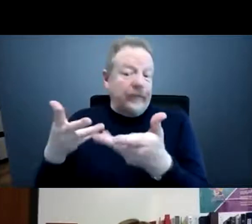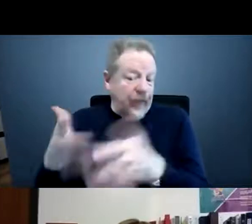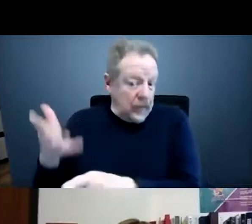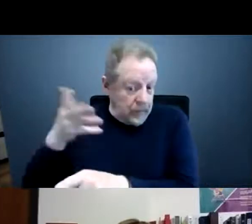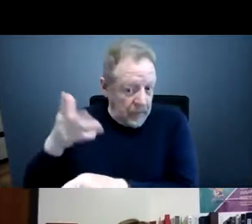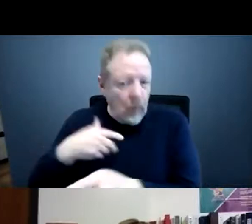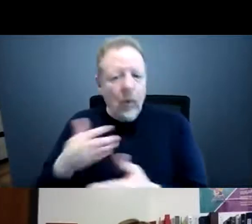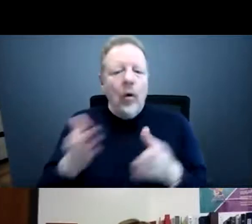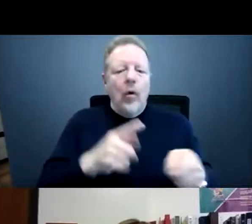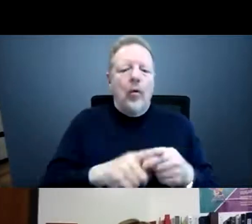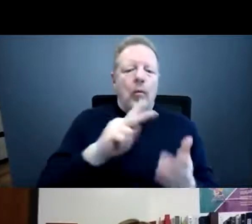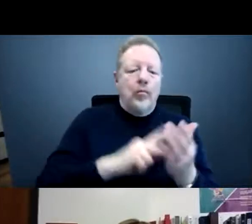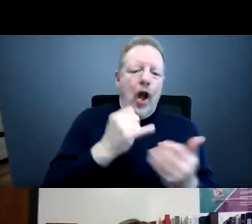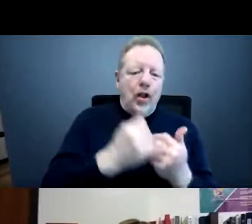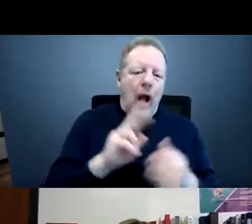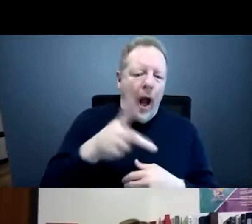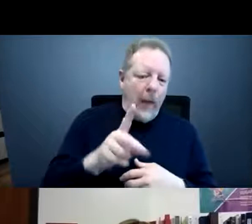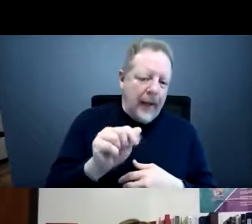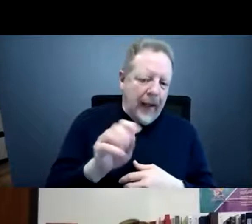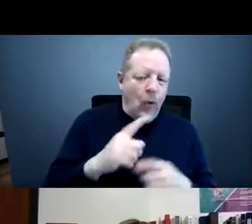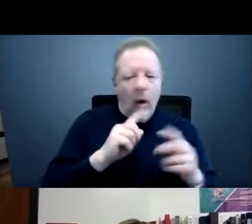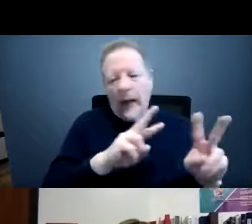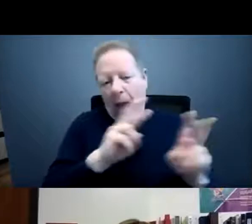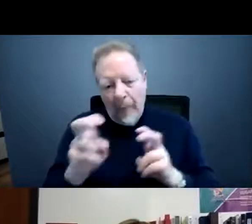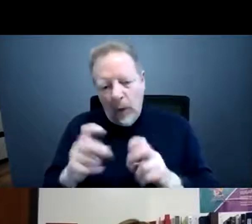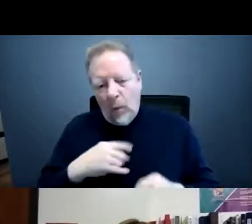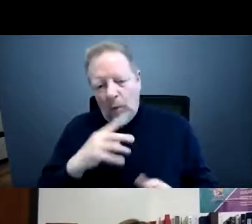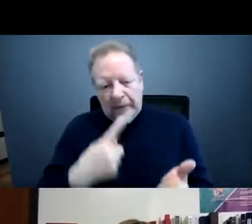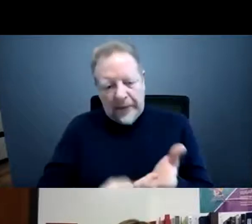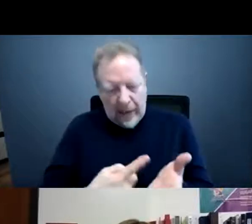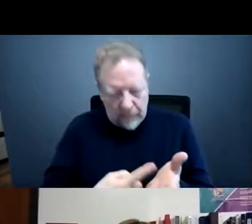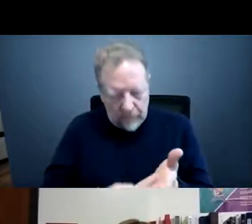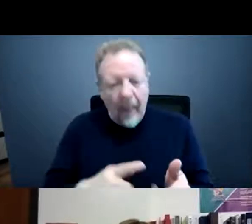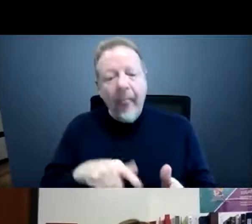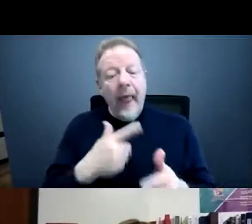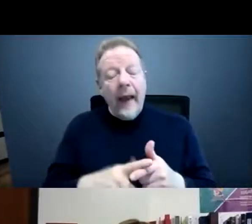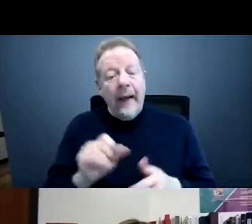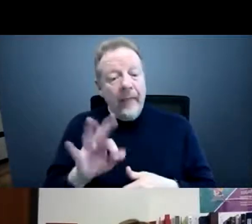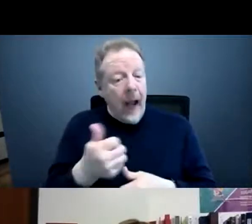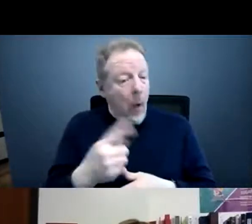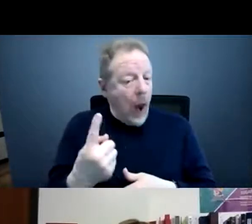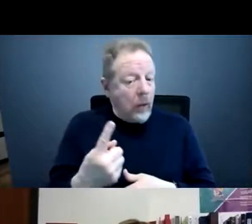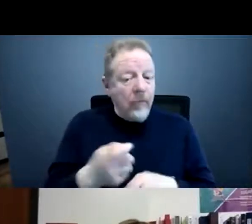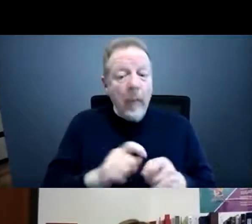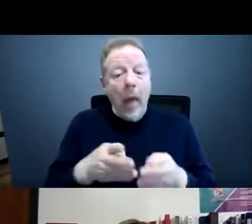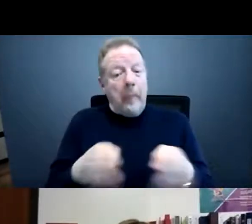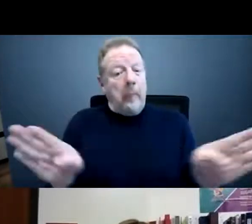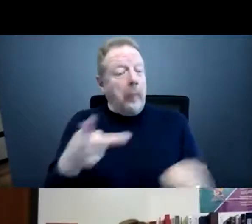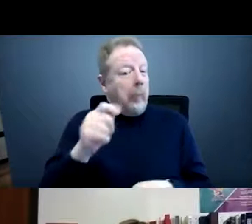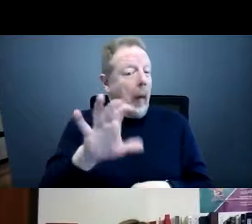project update or topic we would like to talk about. And then if there's anybody else from the public who